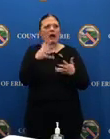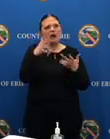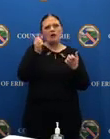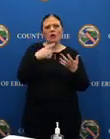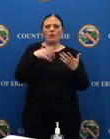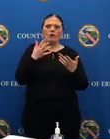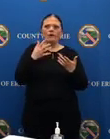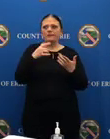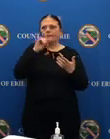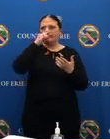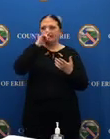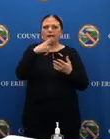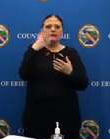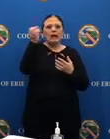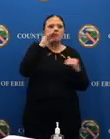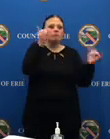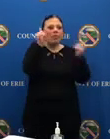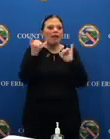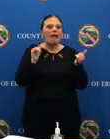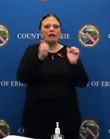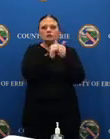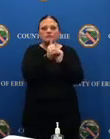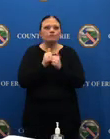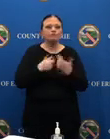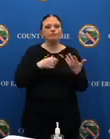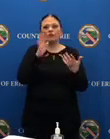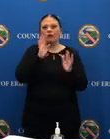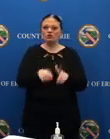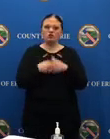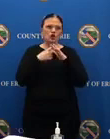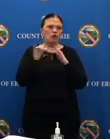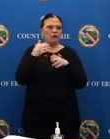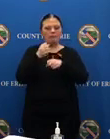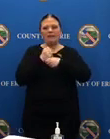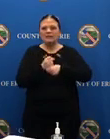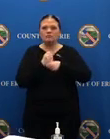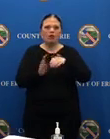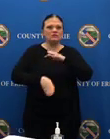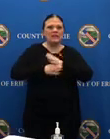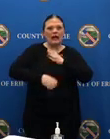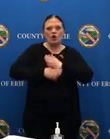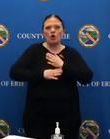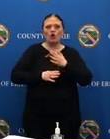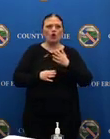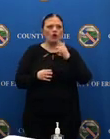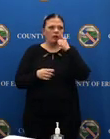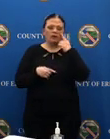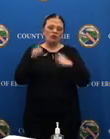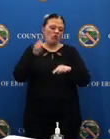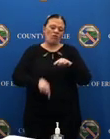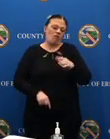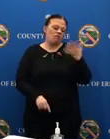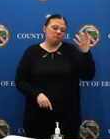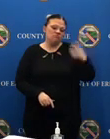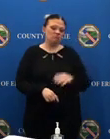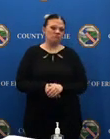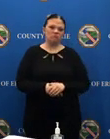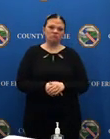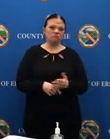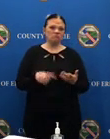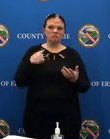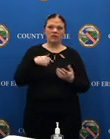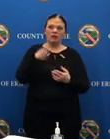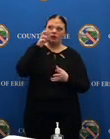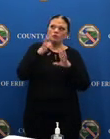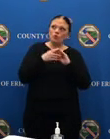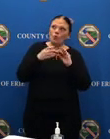leagues back up. They shut down, and they now would be starting, whether it's baseball or soccer. You can't do it. And we're getting stories